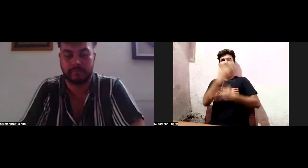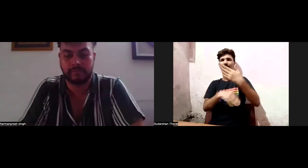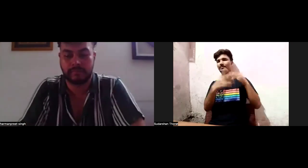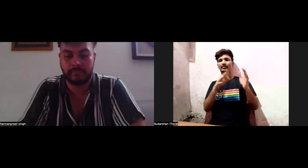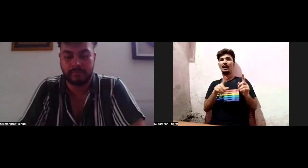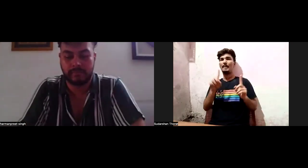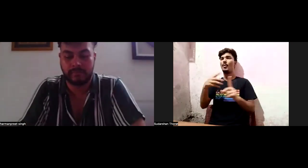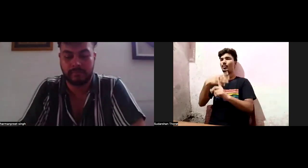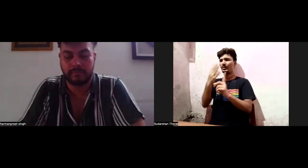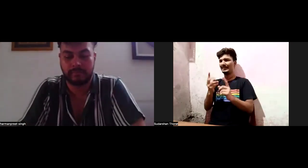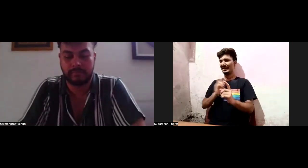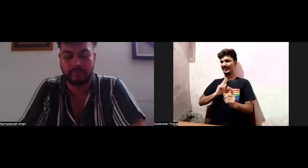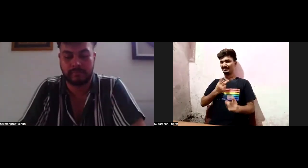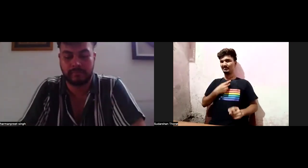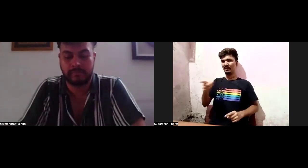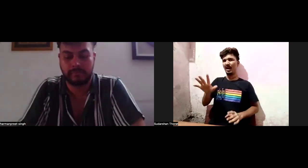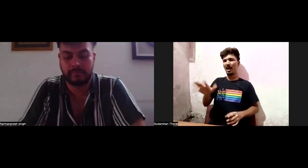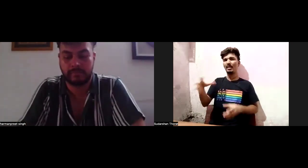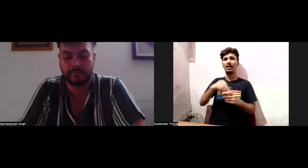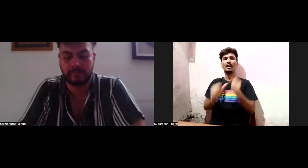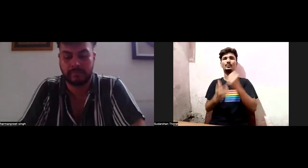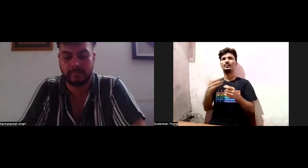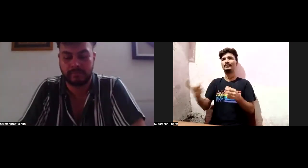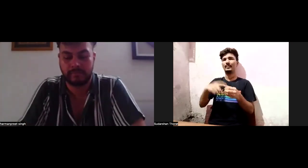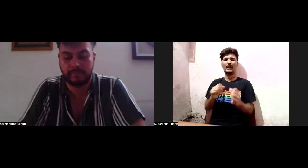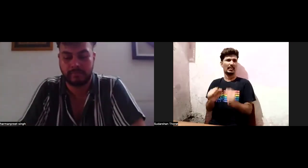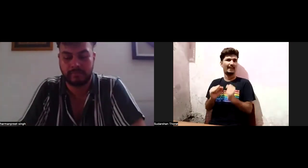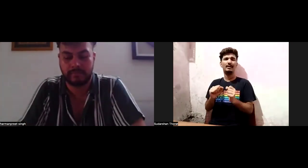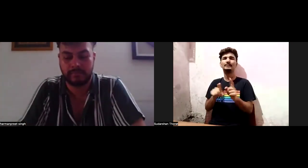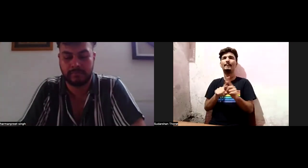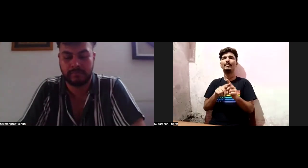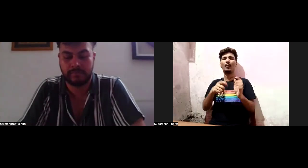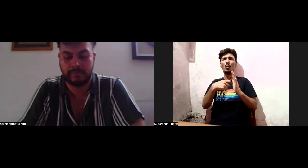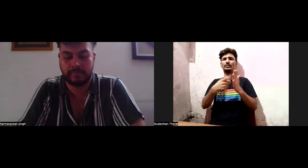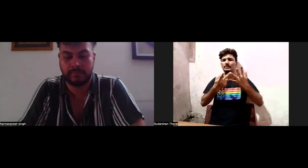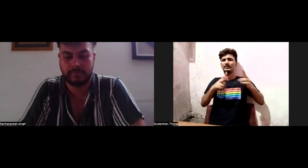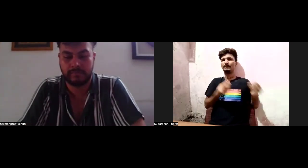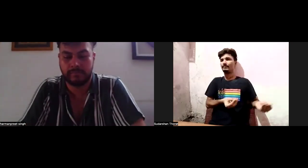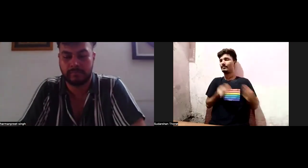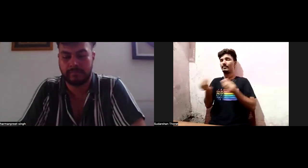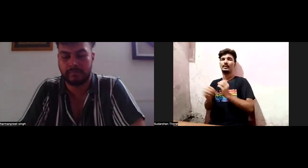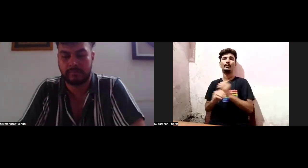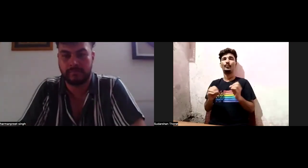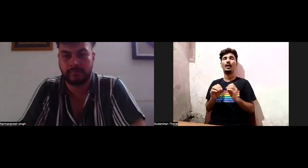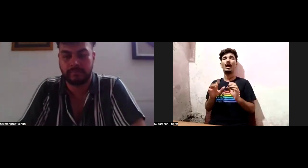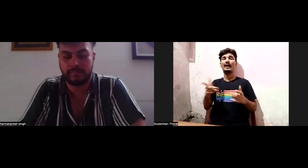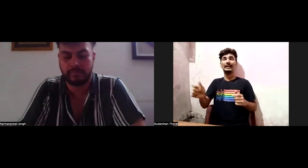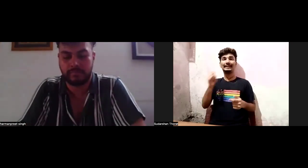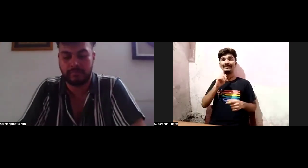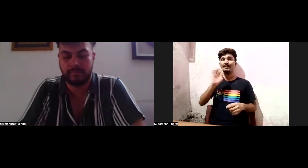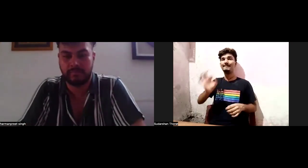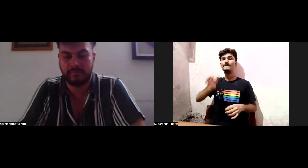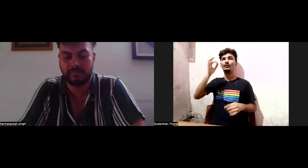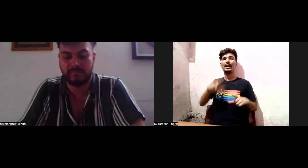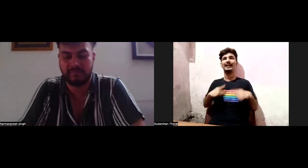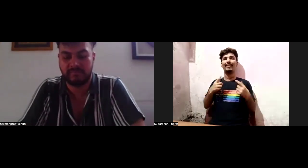example, if we are spreading across any information, we should know that if there are person who belongs to this community, we could have them along